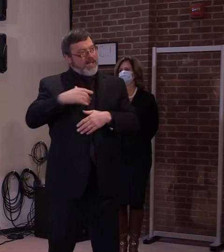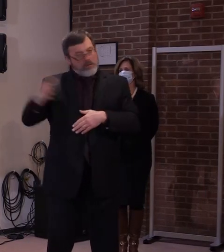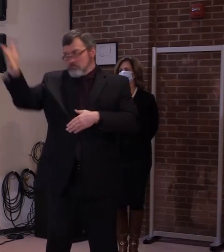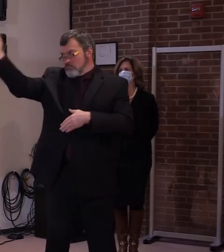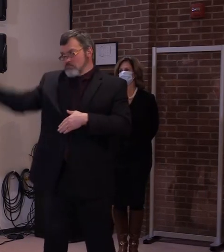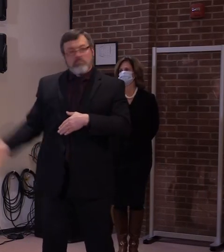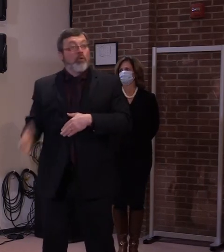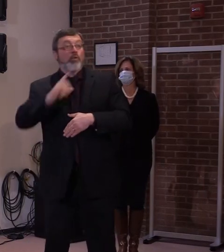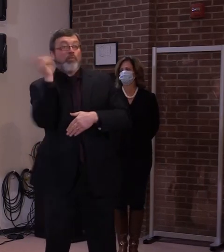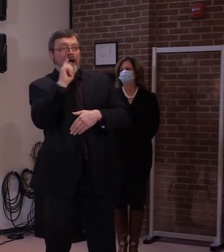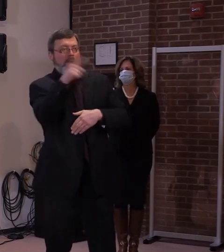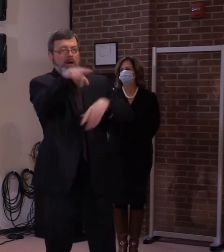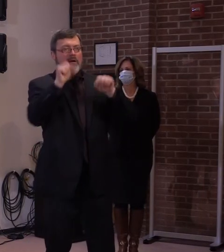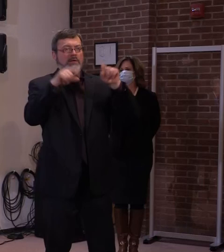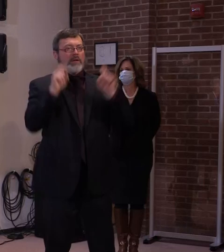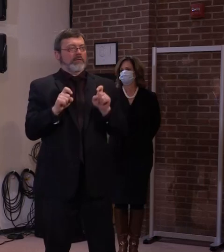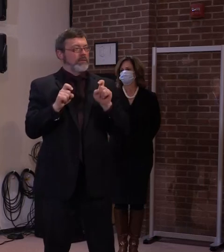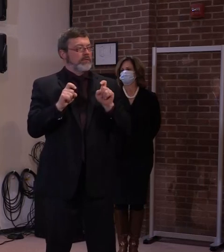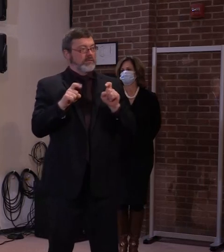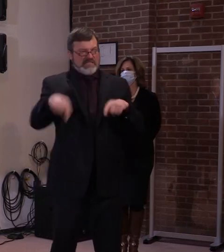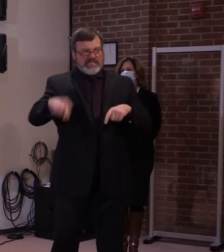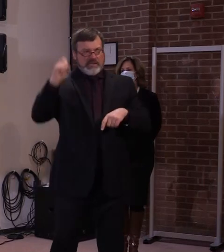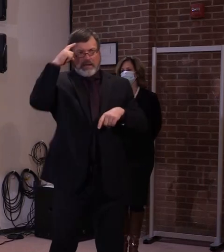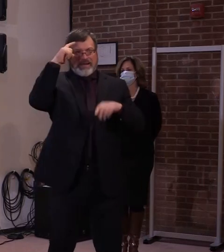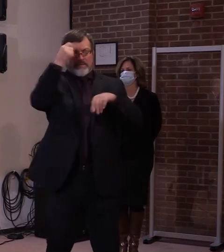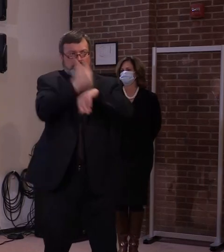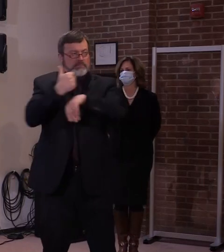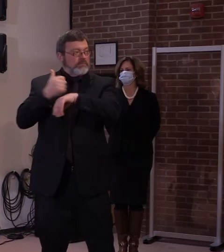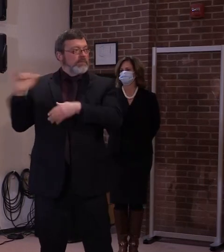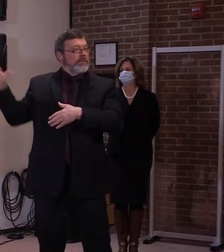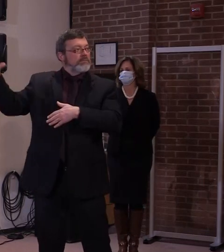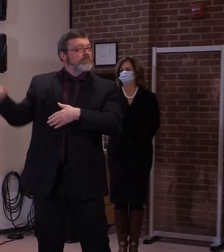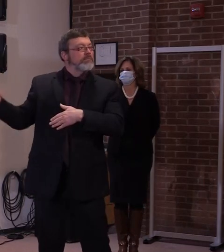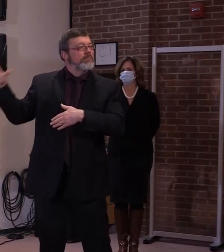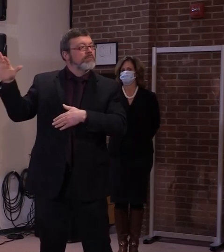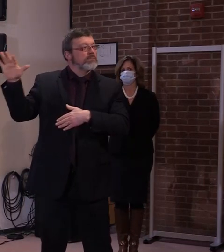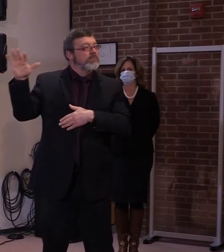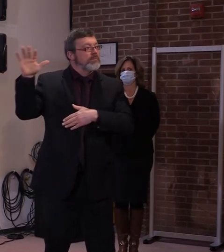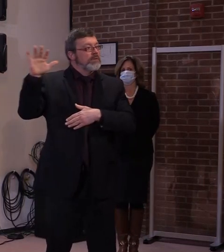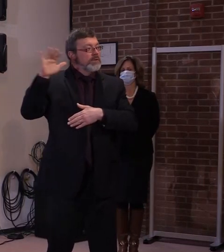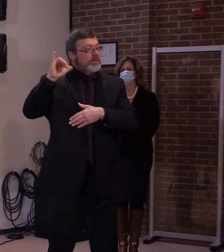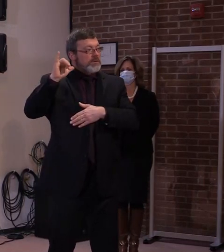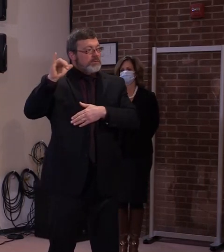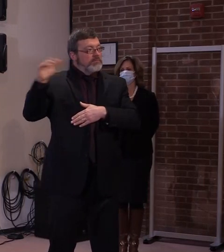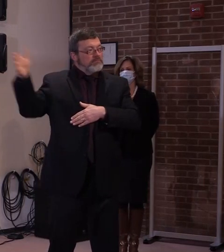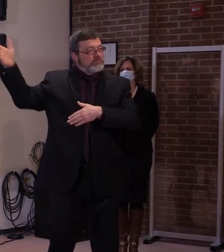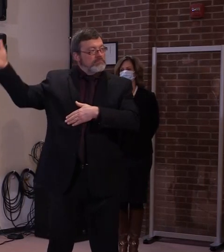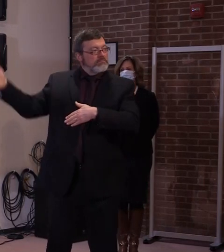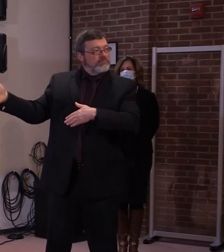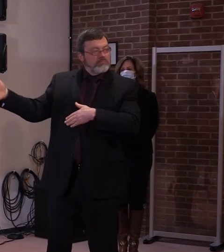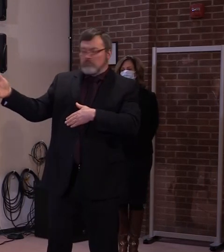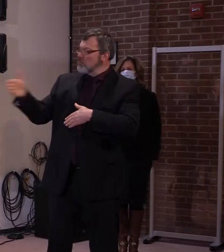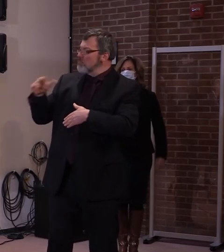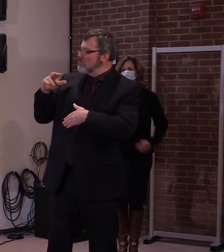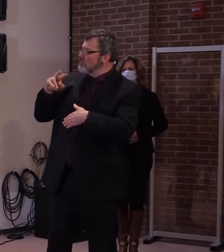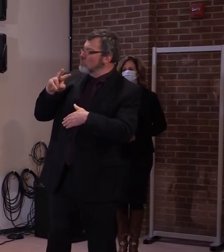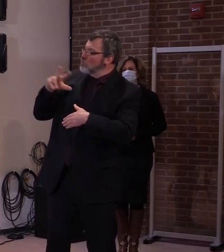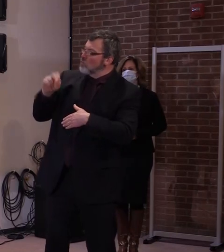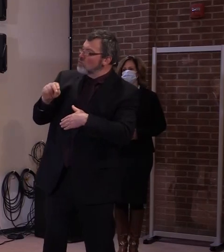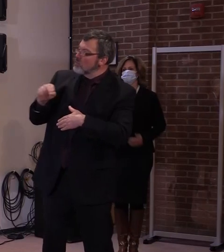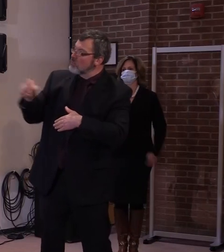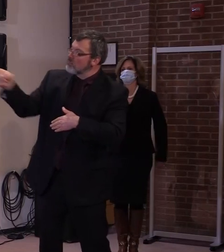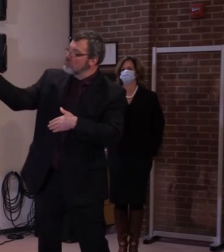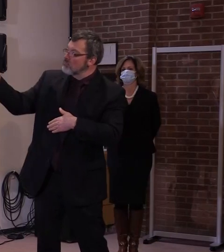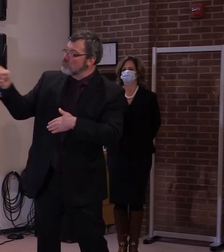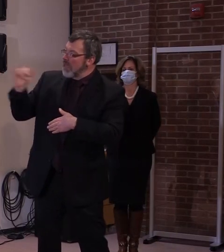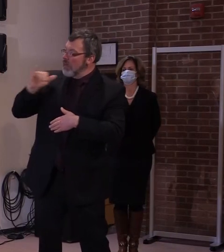on December 24th and 25th, and again on the 31st and 1st, the state is augmenting our testing capability